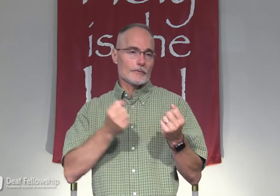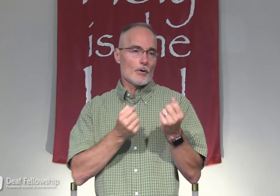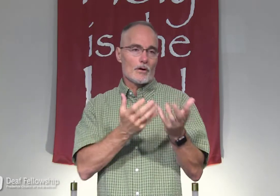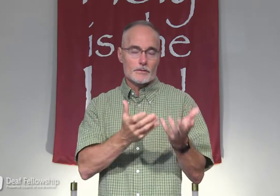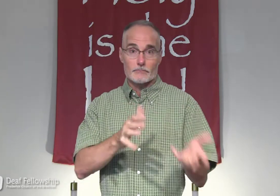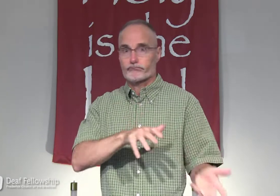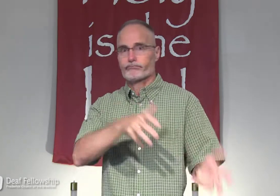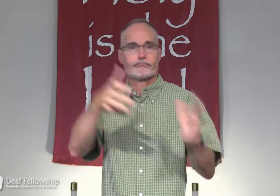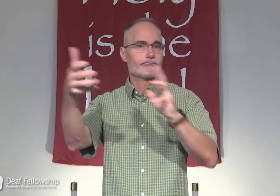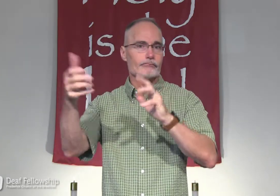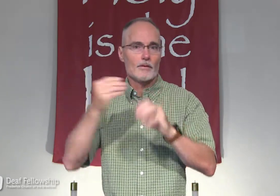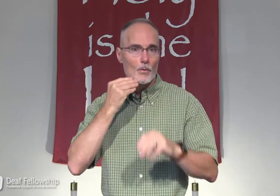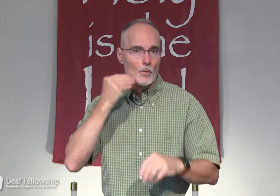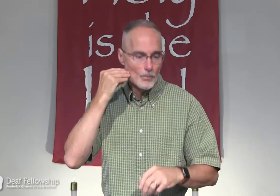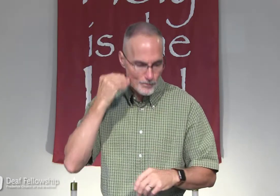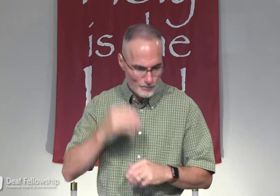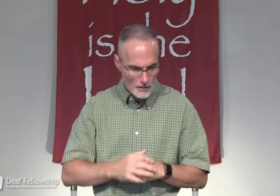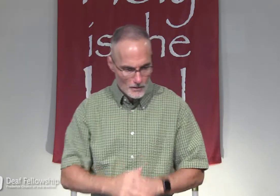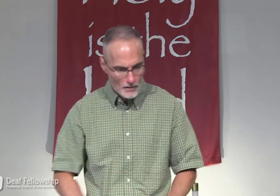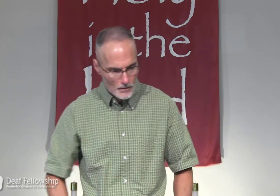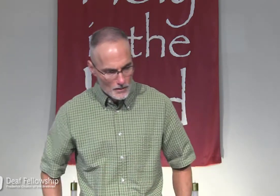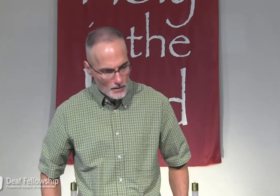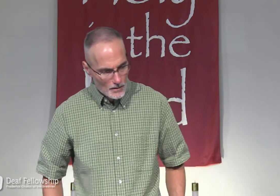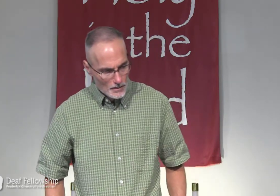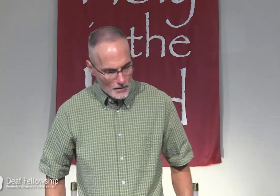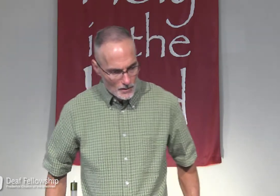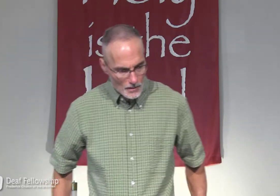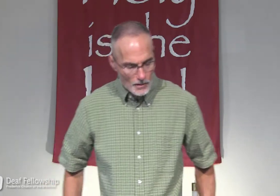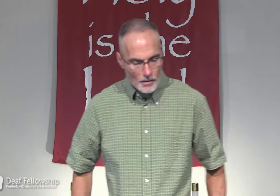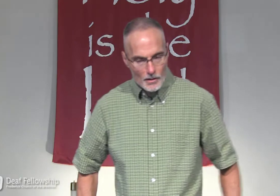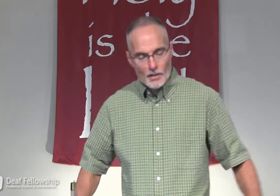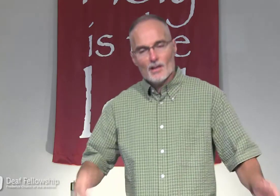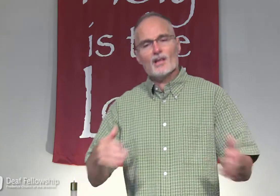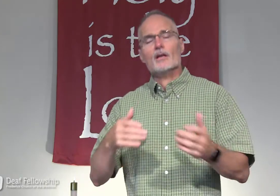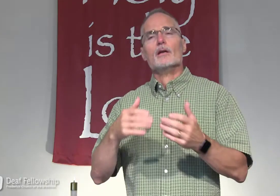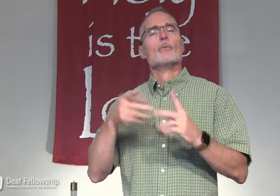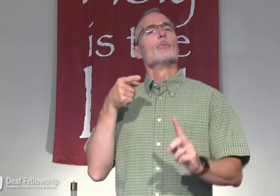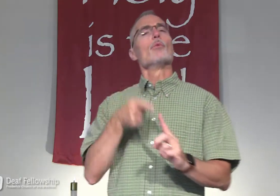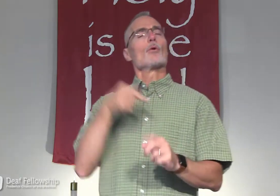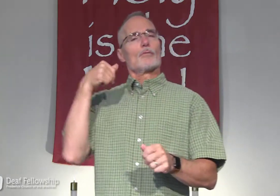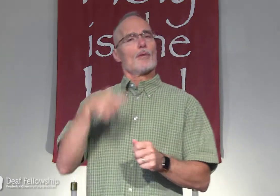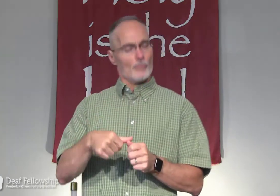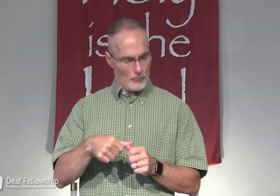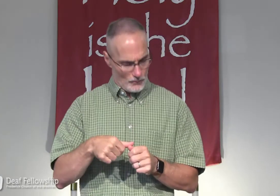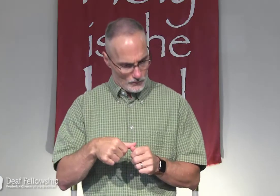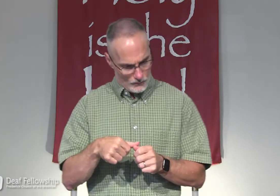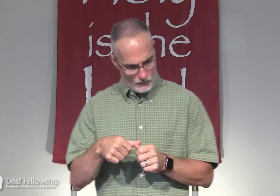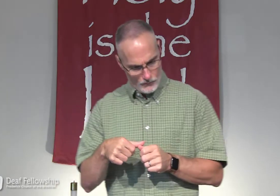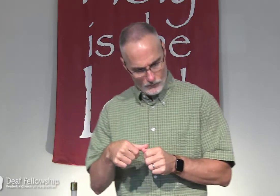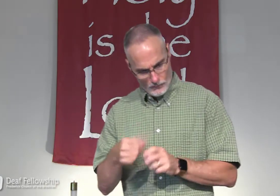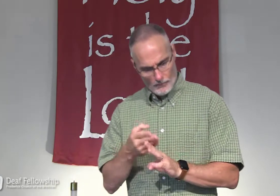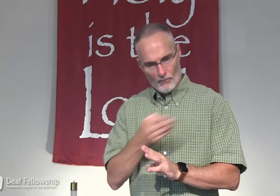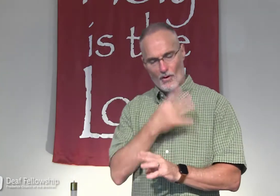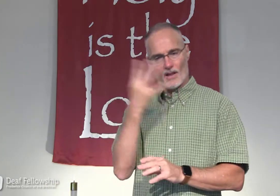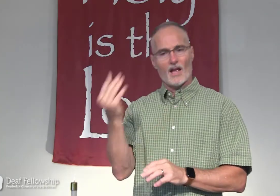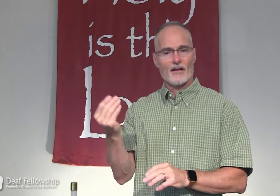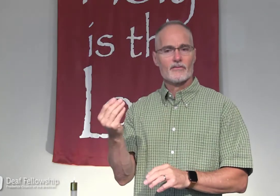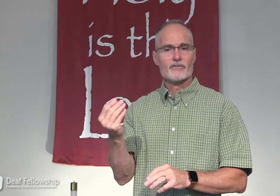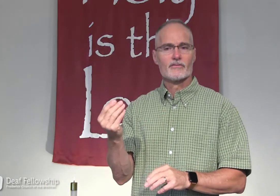to protect her son. But anyway, so this caused a huge disruption in their home. Anyway, the point is that